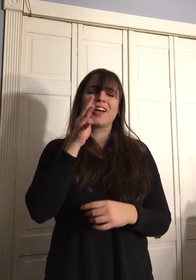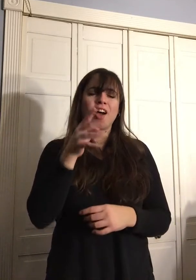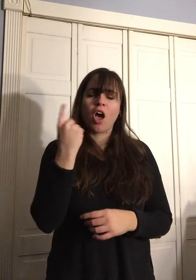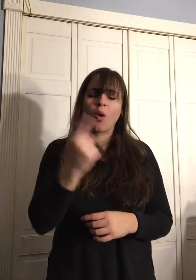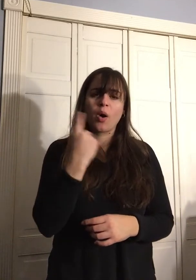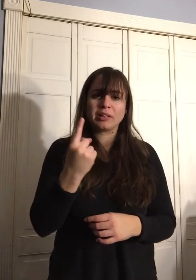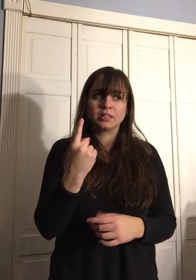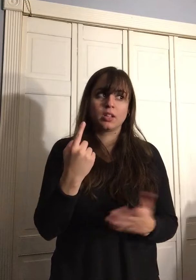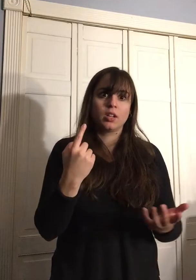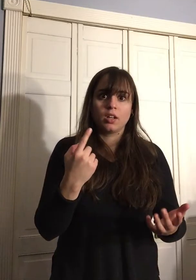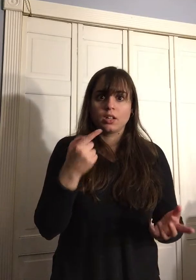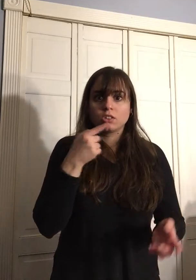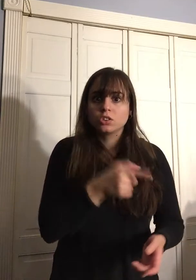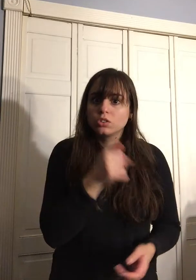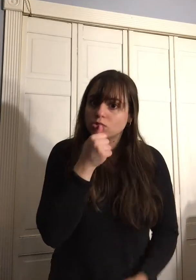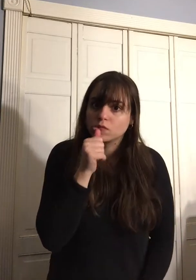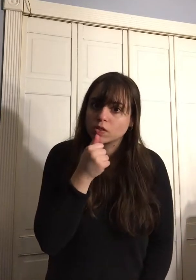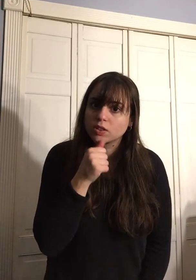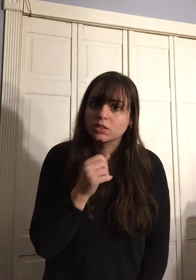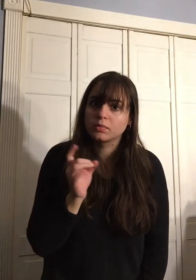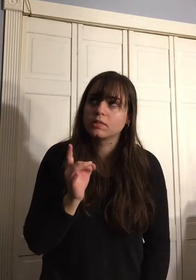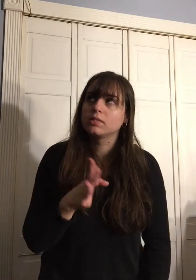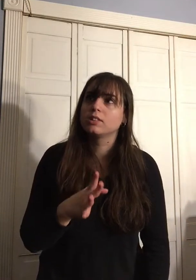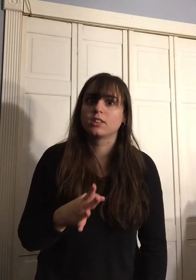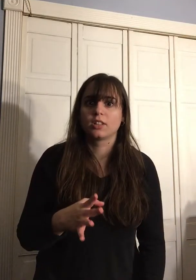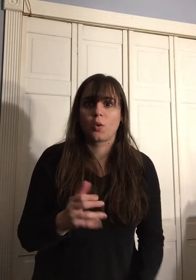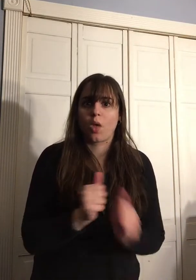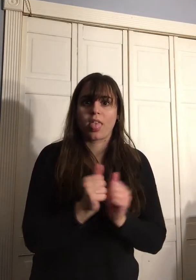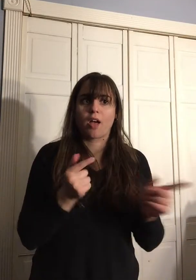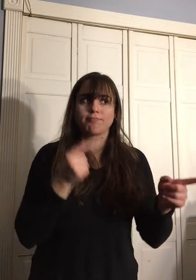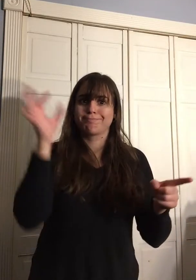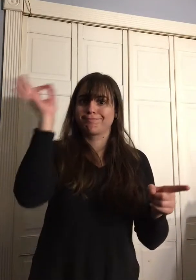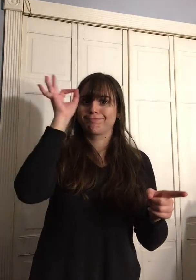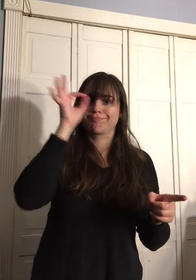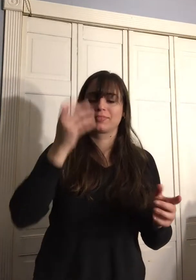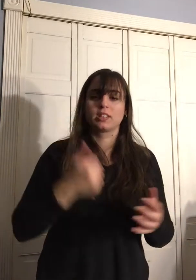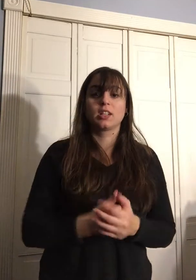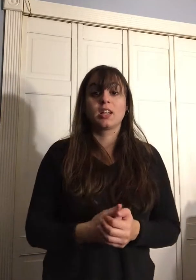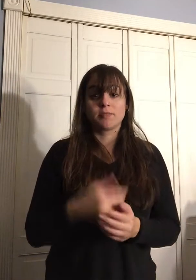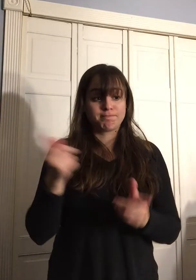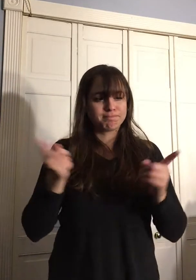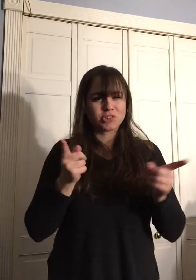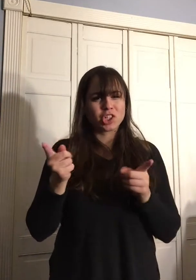On." Sometimes too much. She just knew how to torture me without knowing.